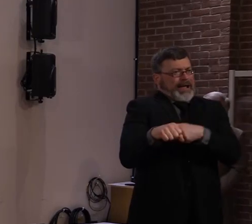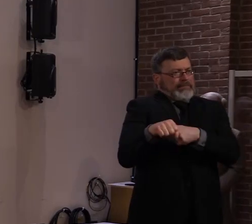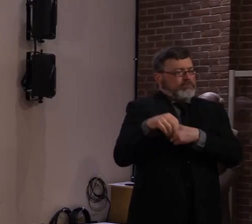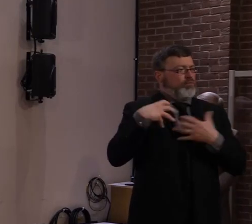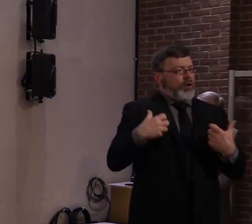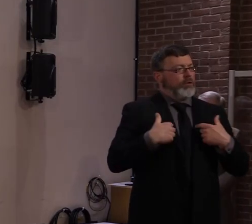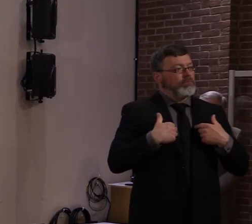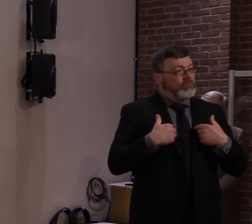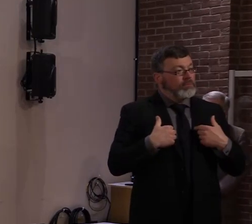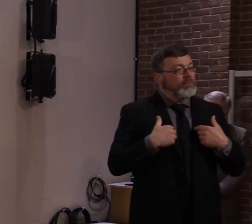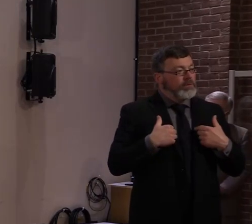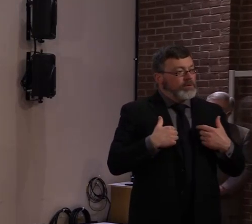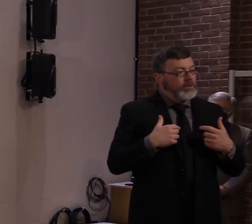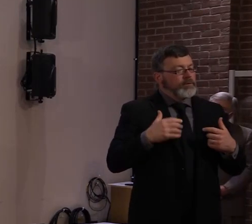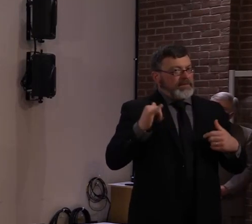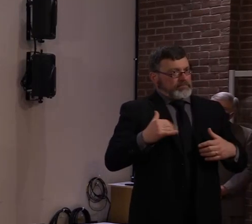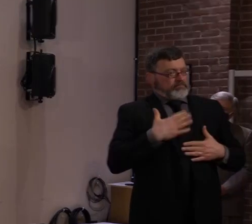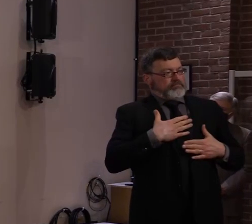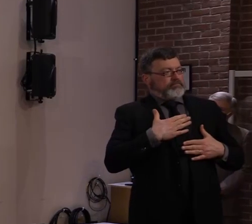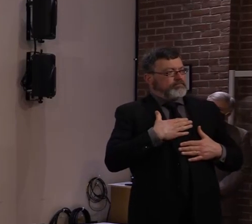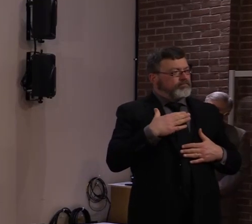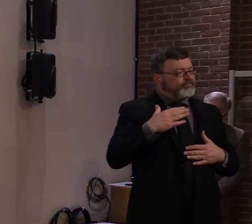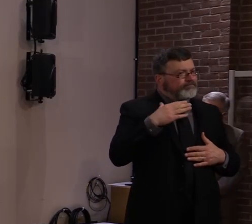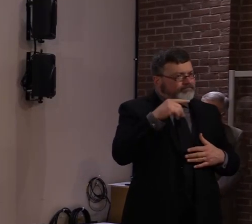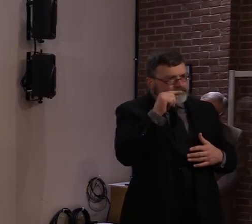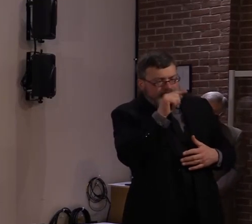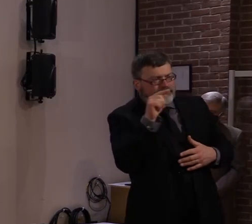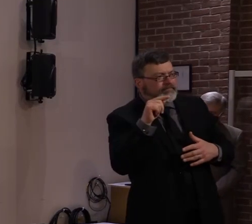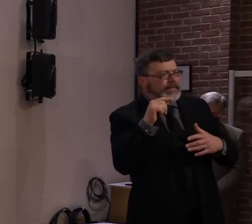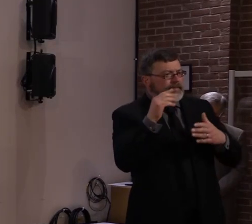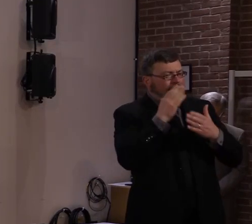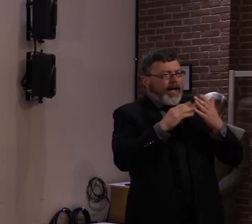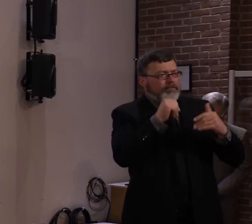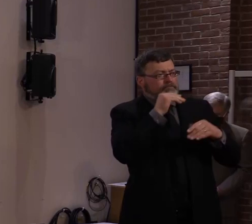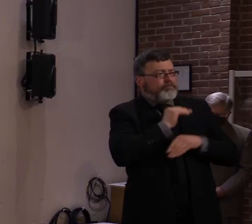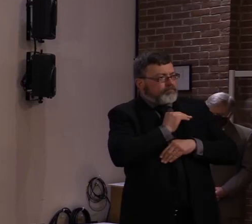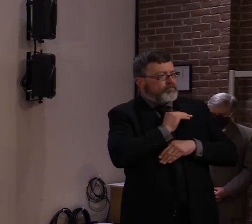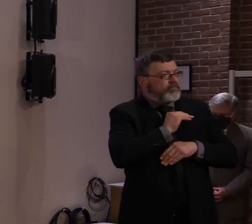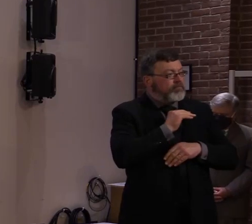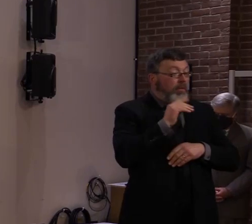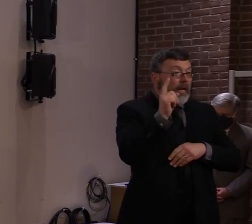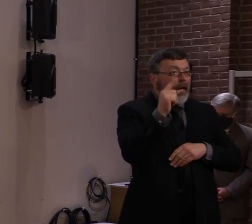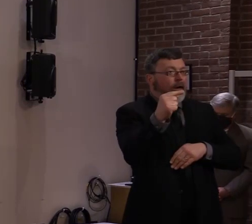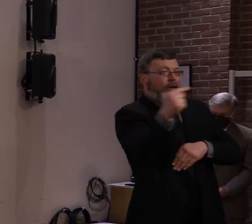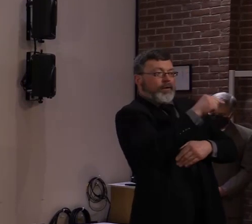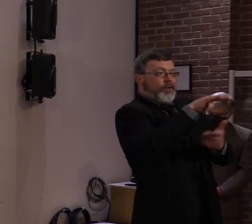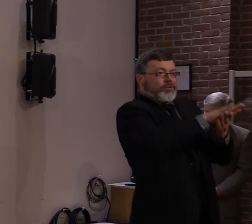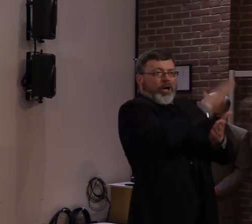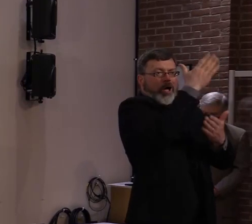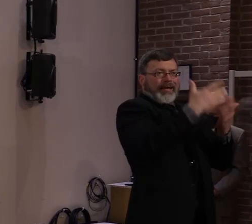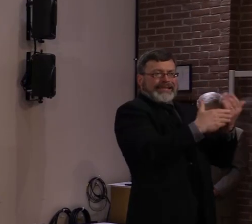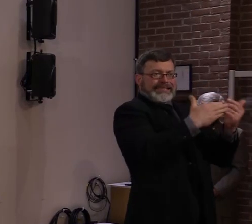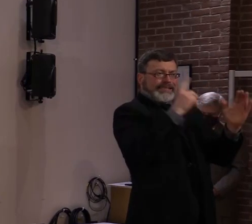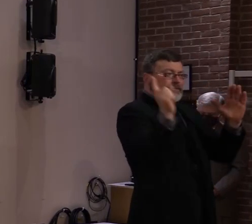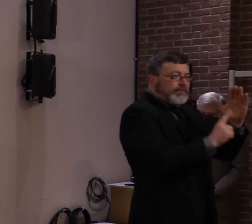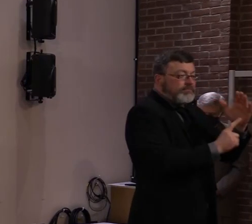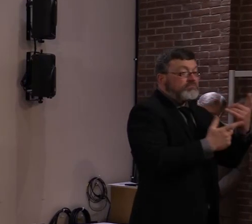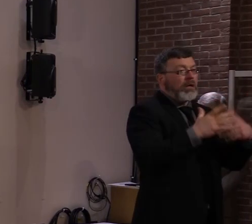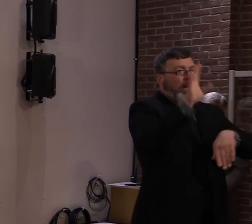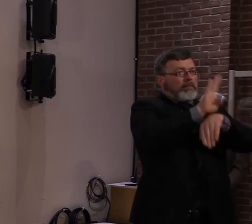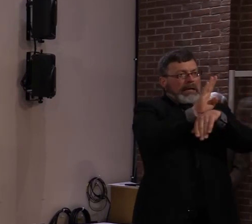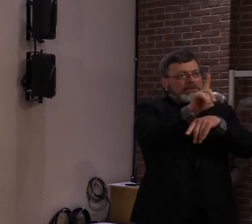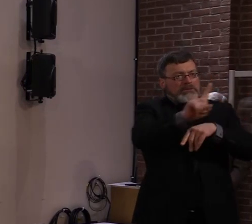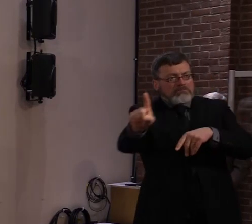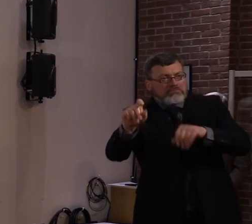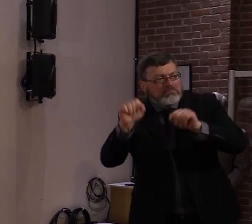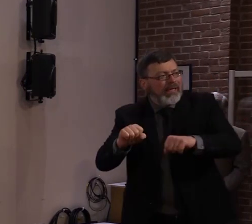we know that many Vermont campuses, businesses, and work sectors are equally concerned and want to work